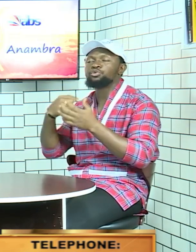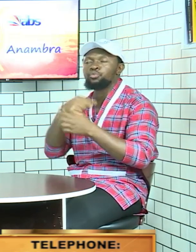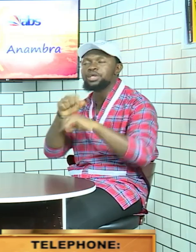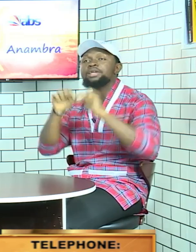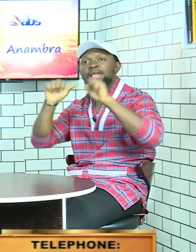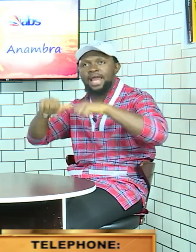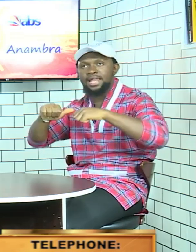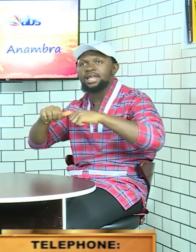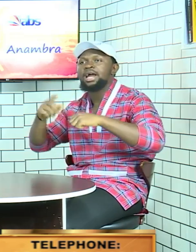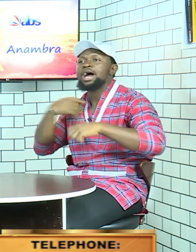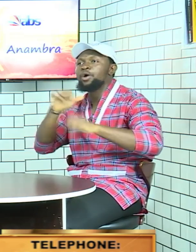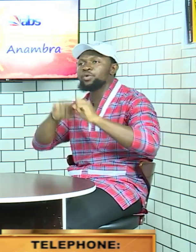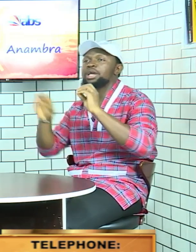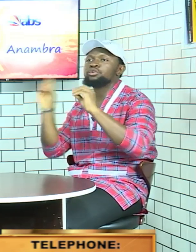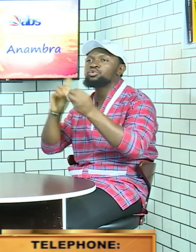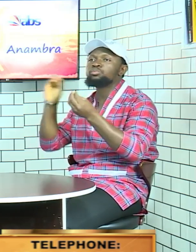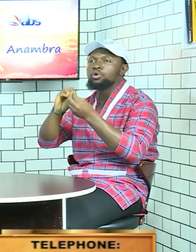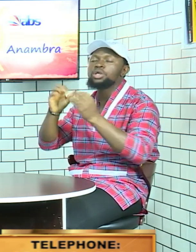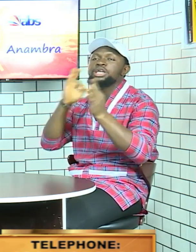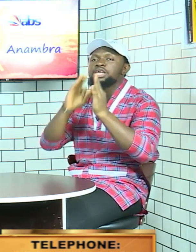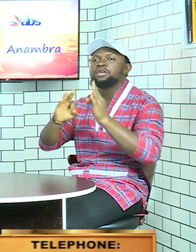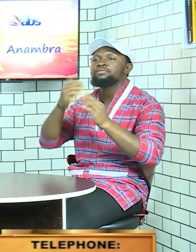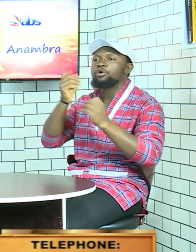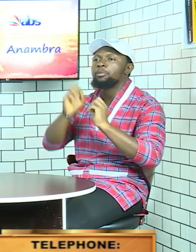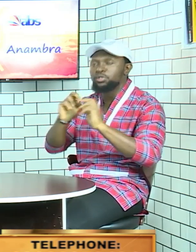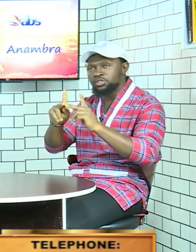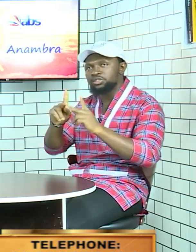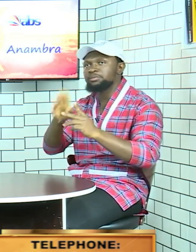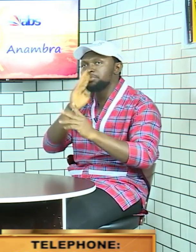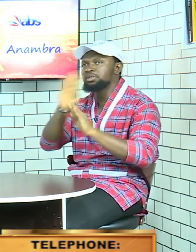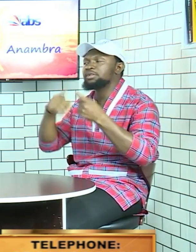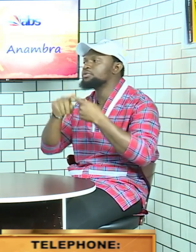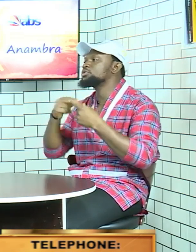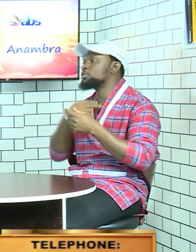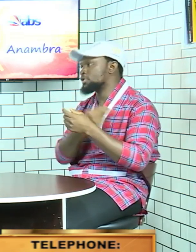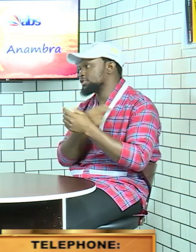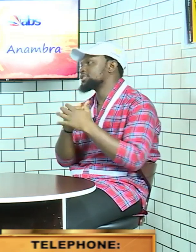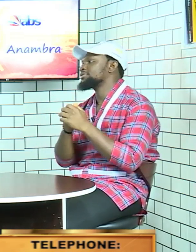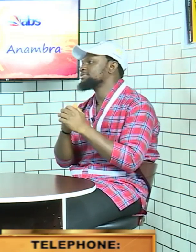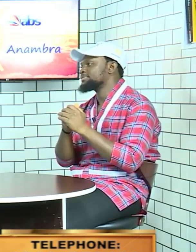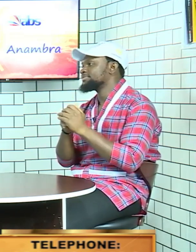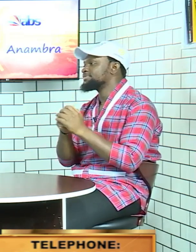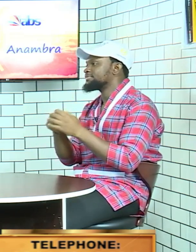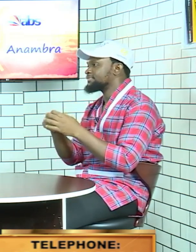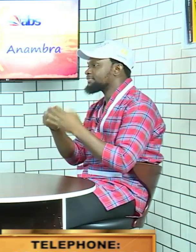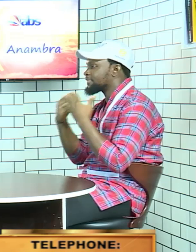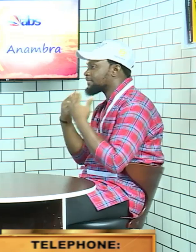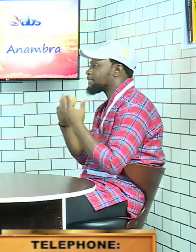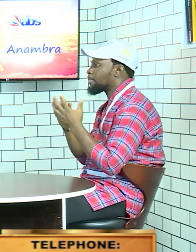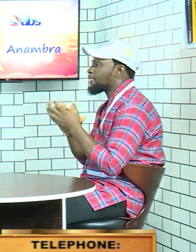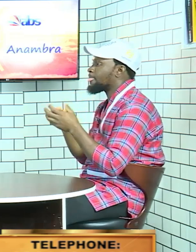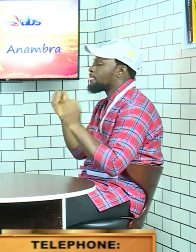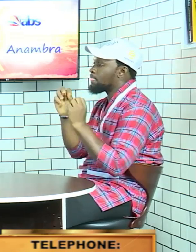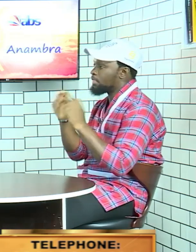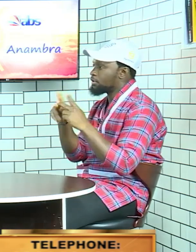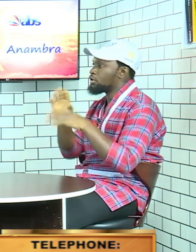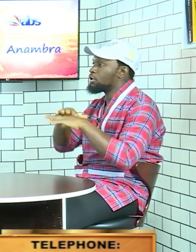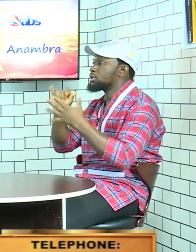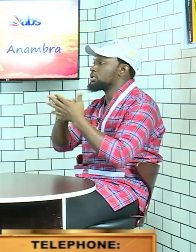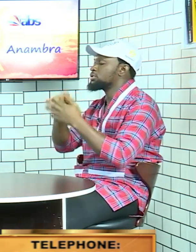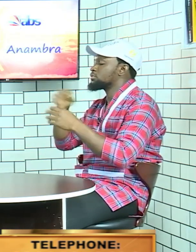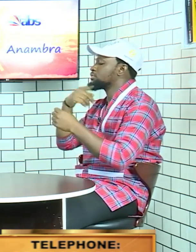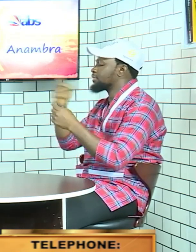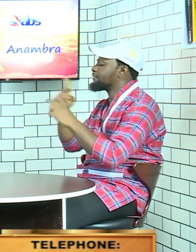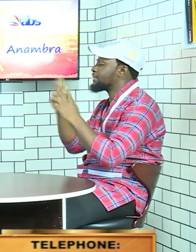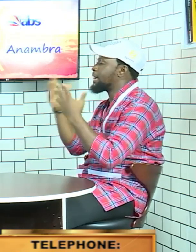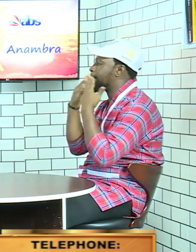that we can and we can do more if opportunity being given to us. Okay, so on that note, we want to say a